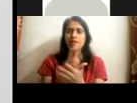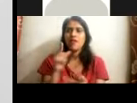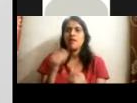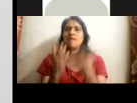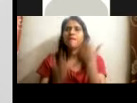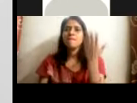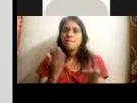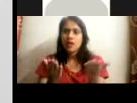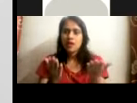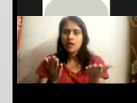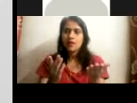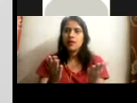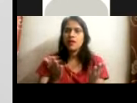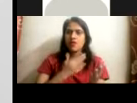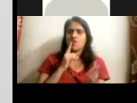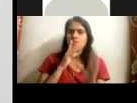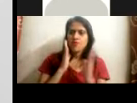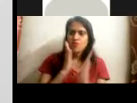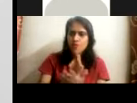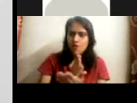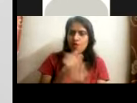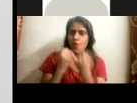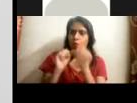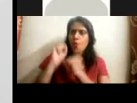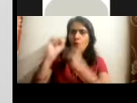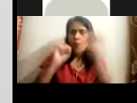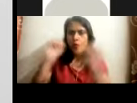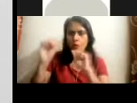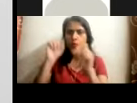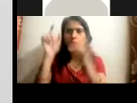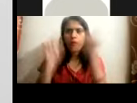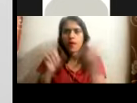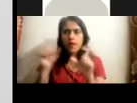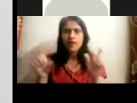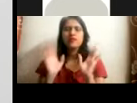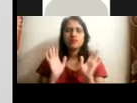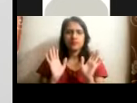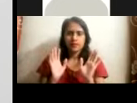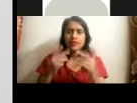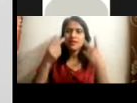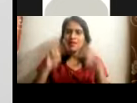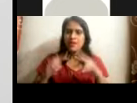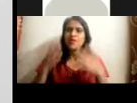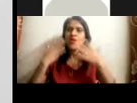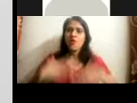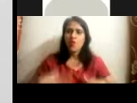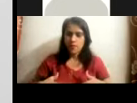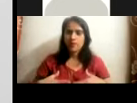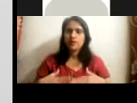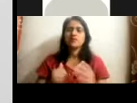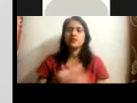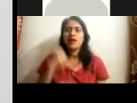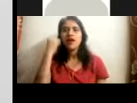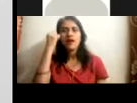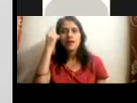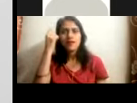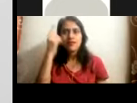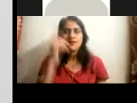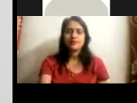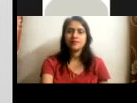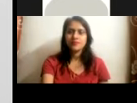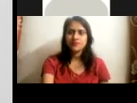reality exists independently of human interpretation and human, understanding.